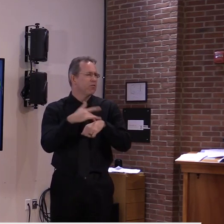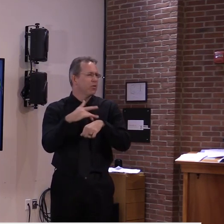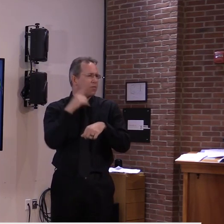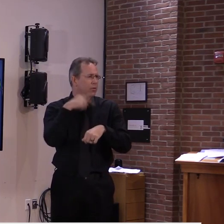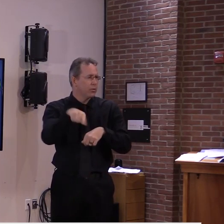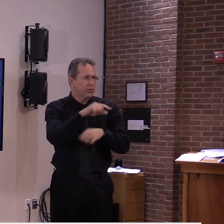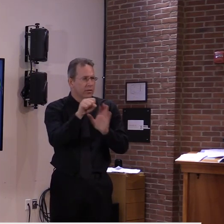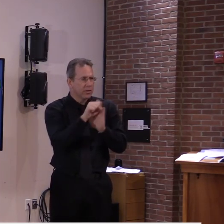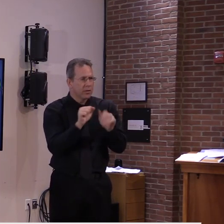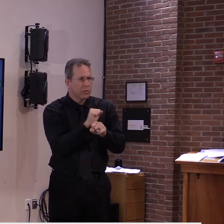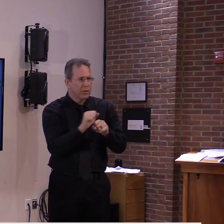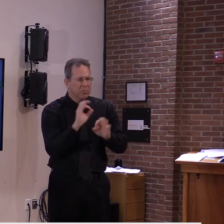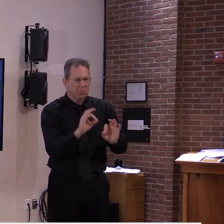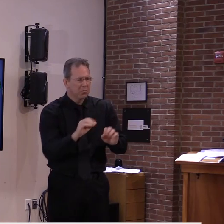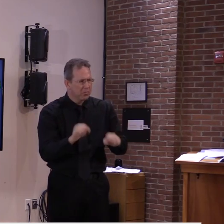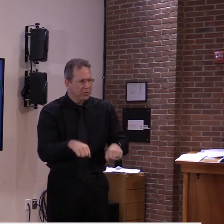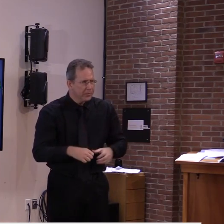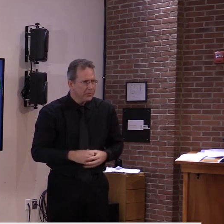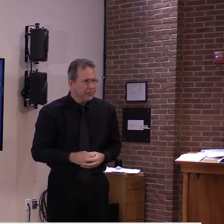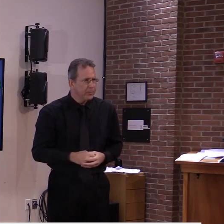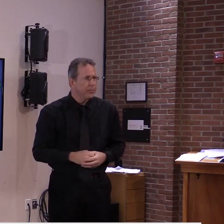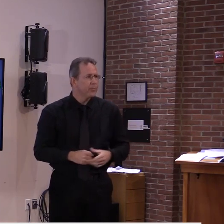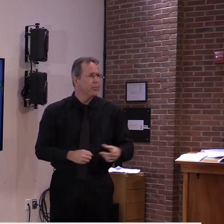Eric, I can help you get you that information as well.